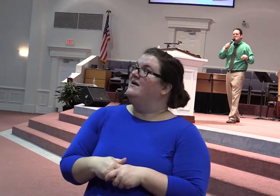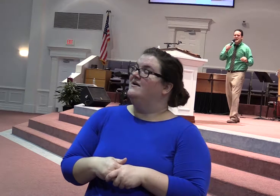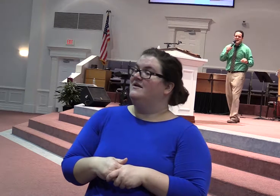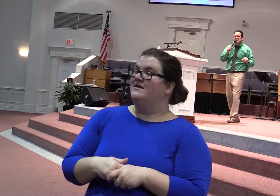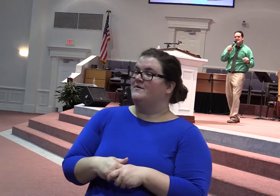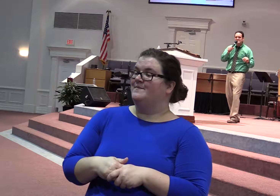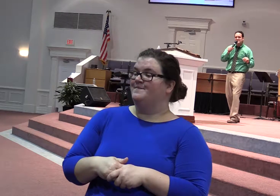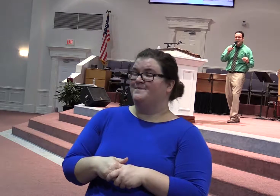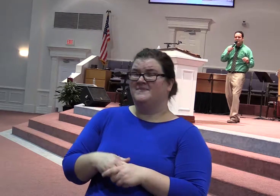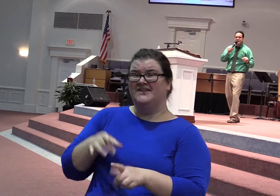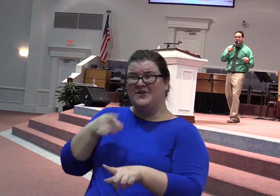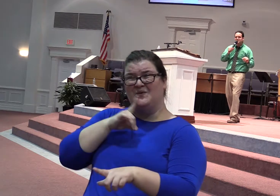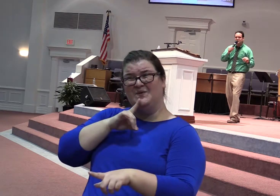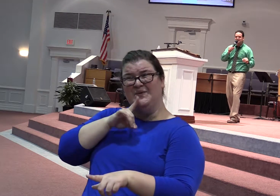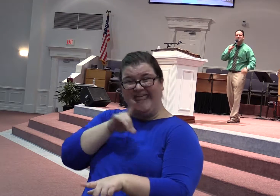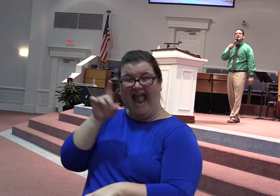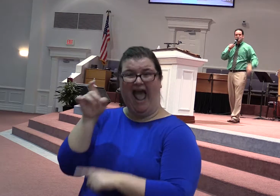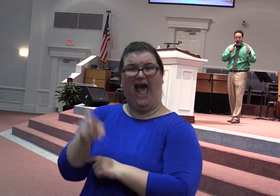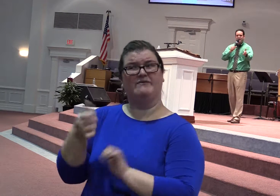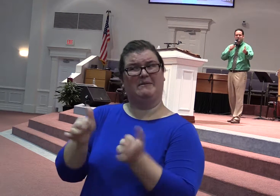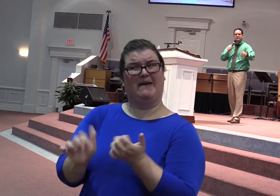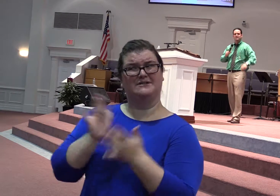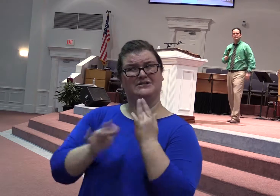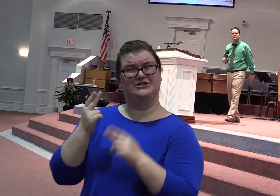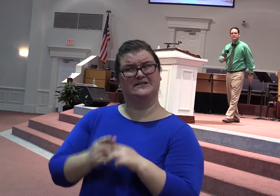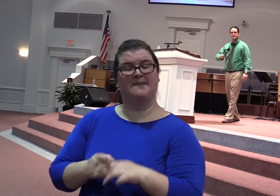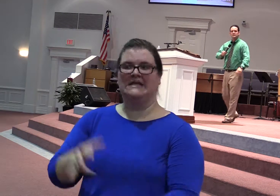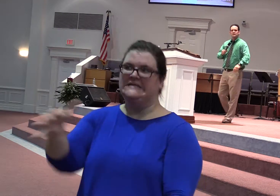do they really need to be baptized in Jesus' name? Yes.